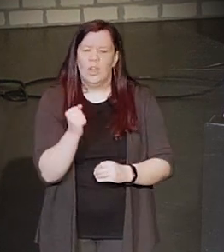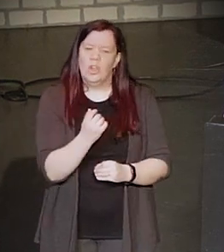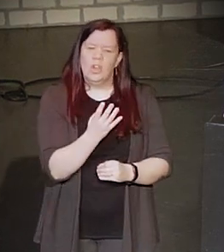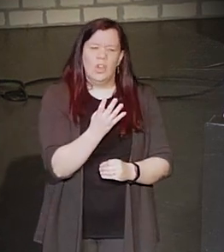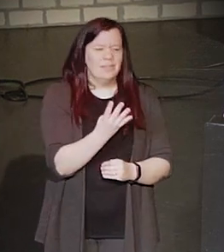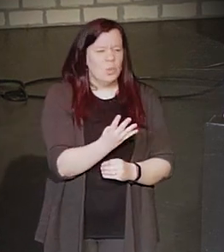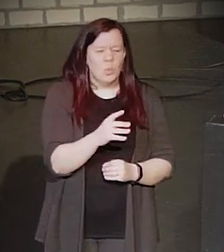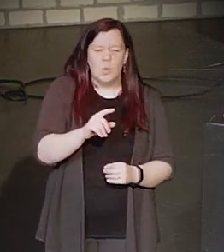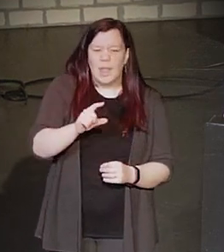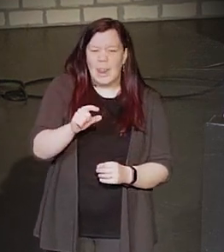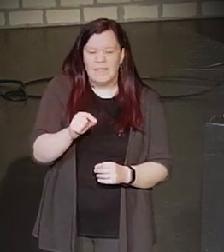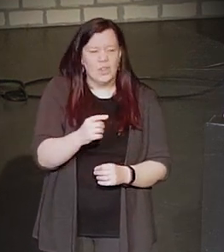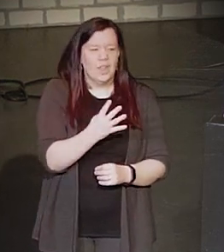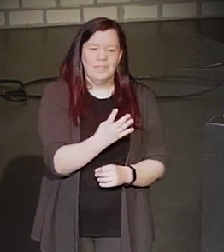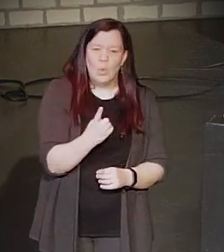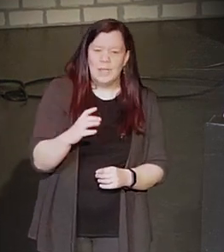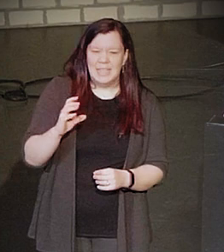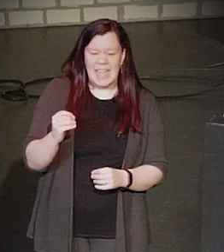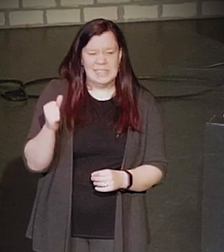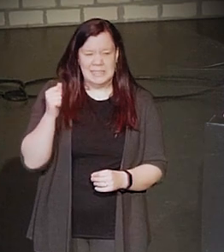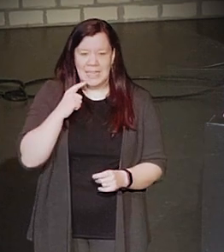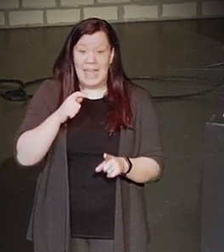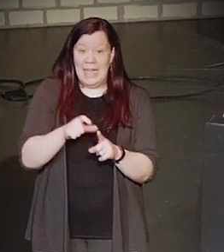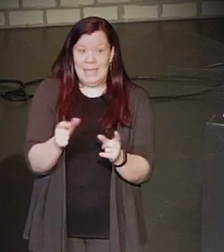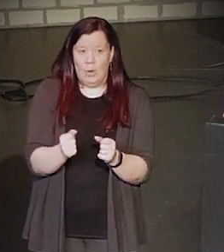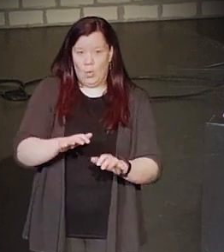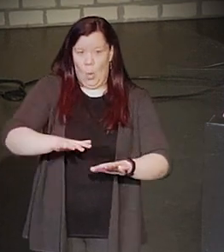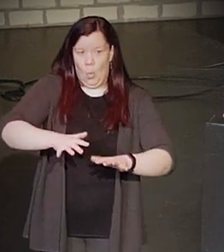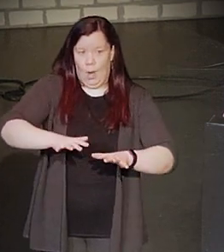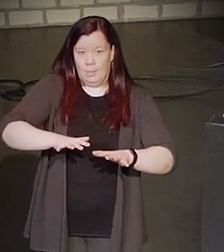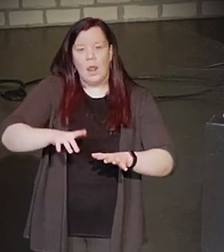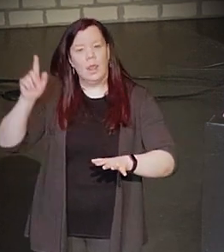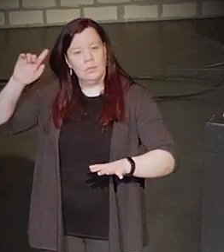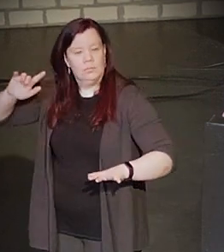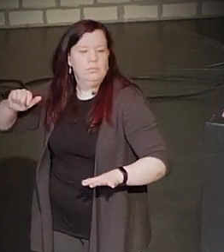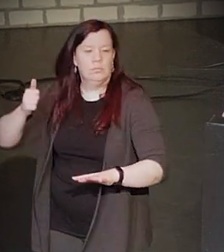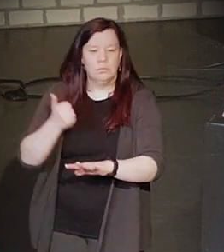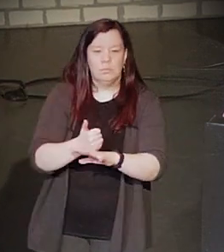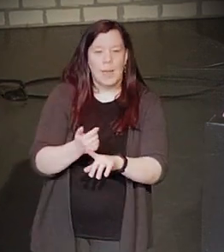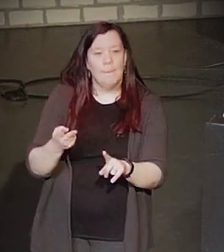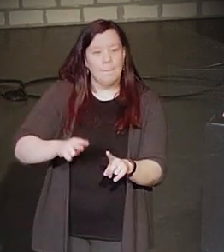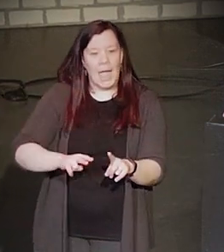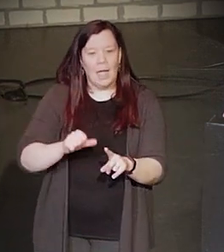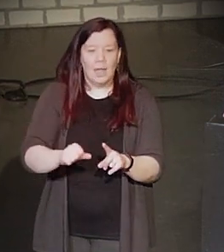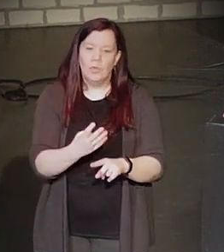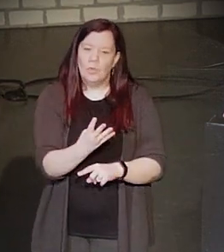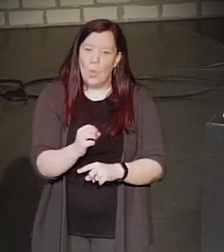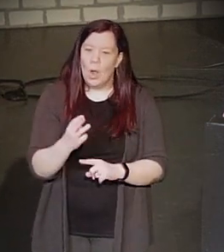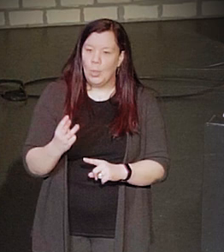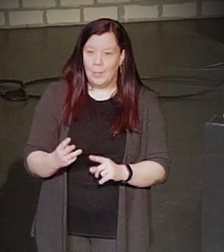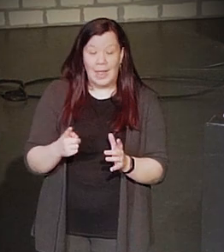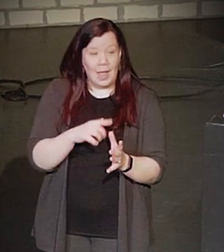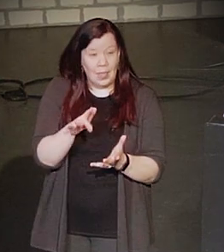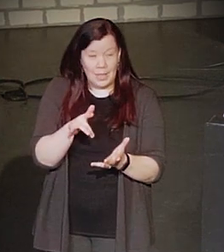Athens had had another democratic wobble, right? But it was reinstituted after 403, and the Athenians were to